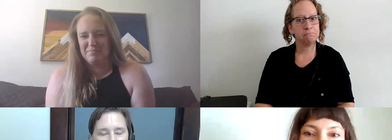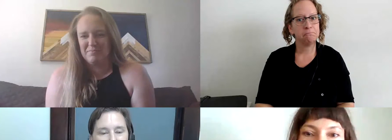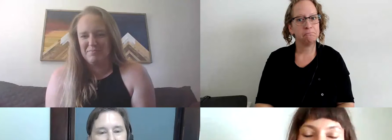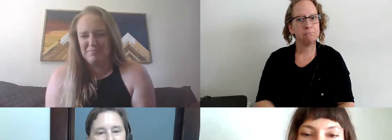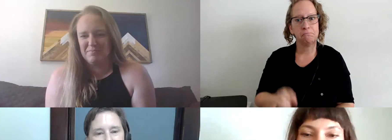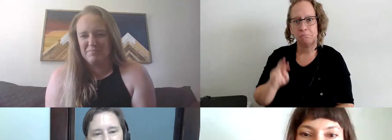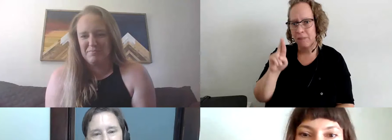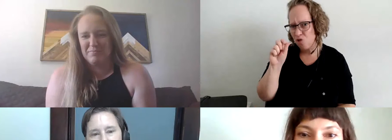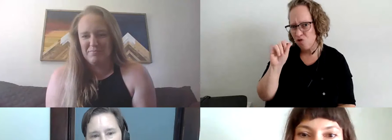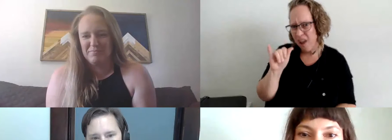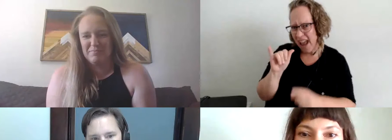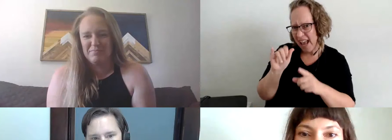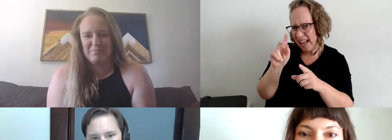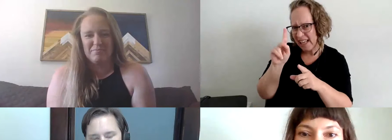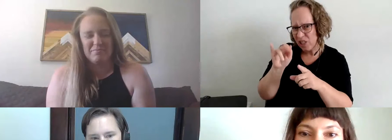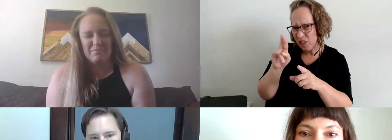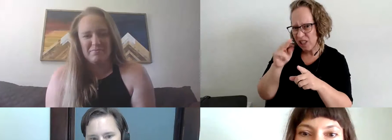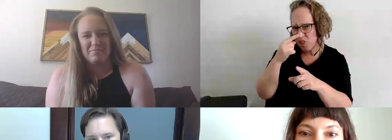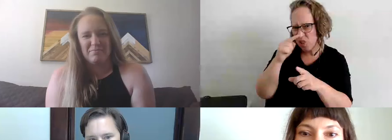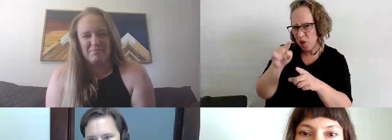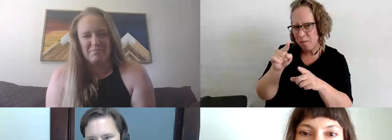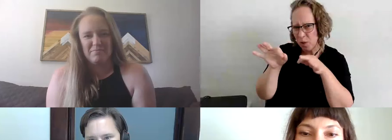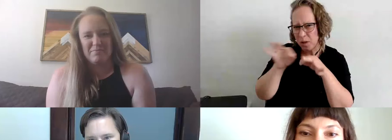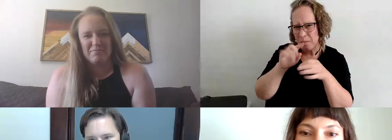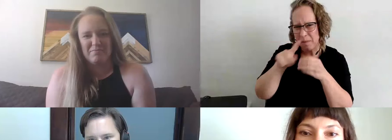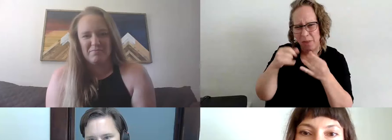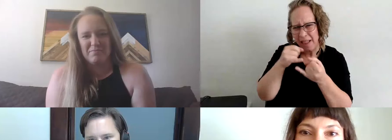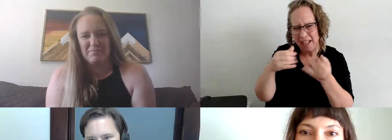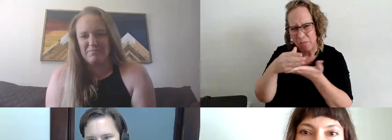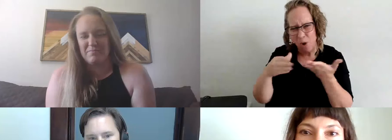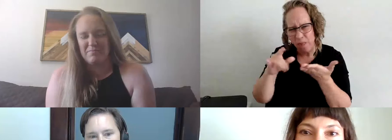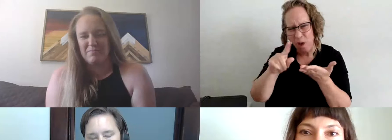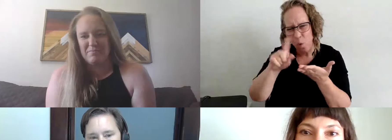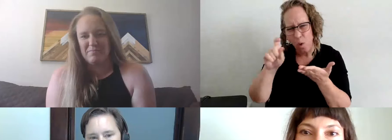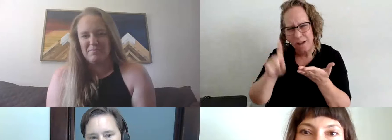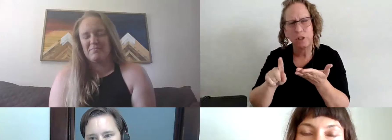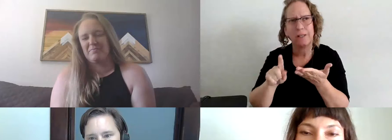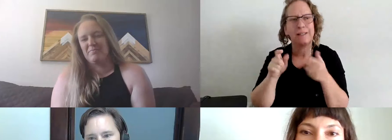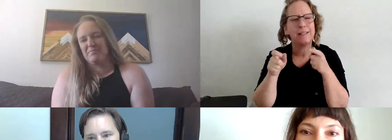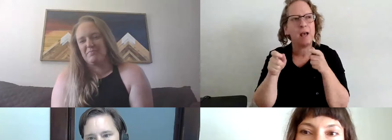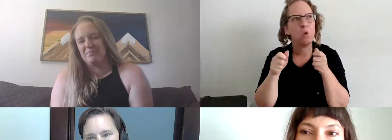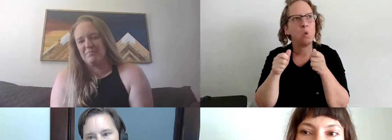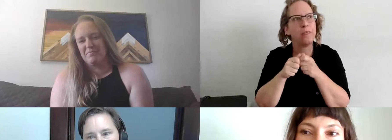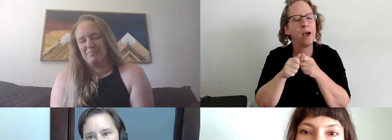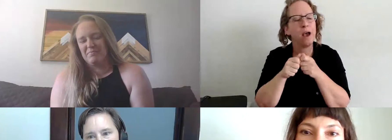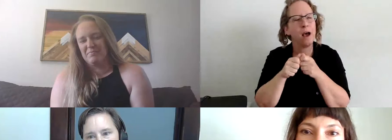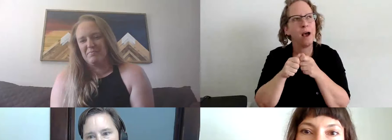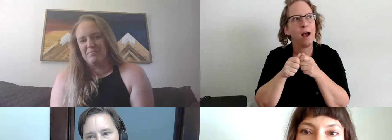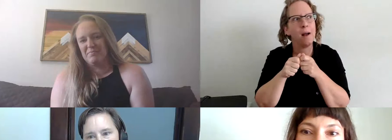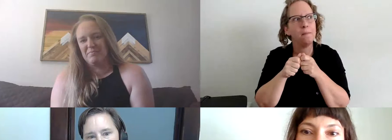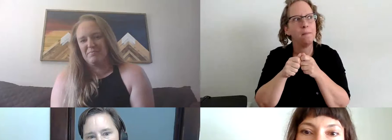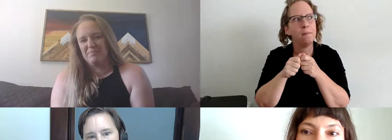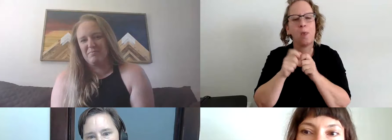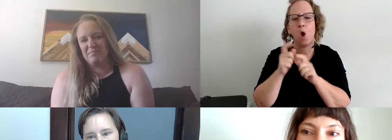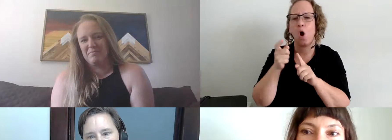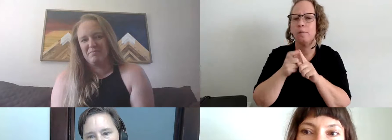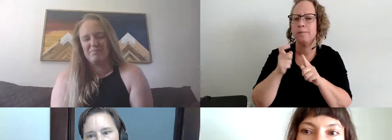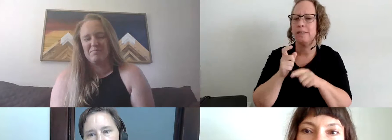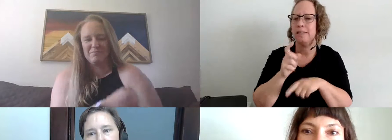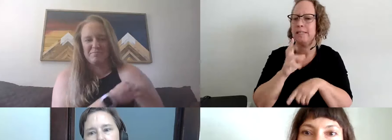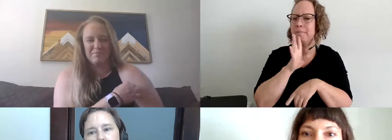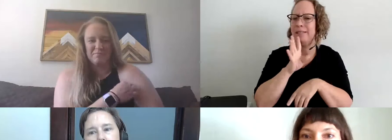And Kirsten, could you talk a little bit about the last part of that question, which dealt with auto speech